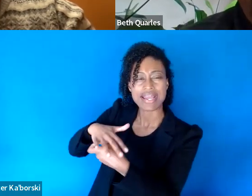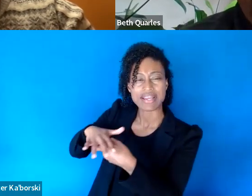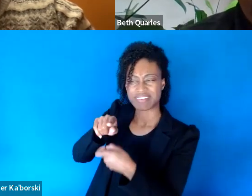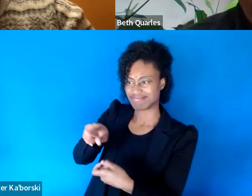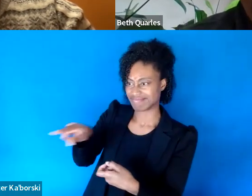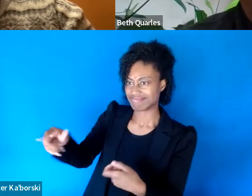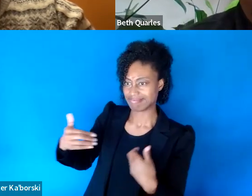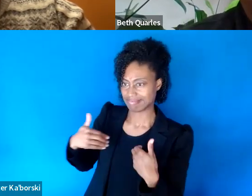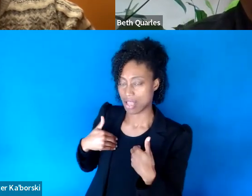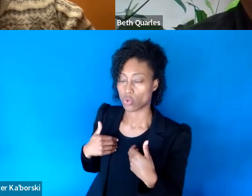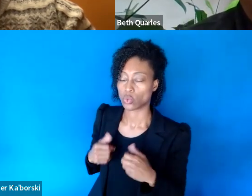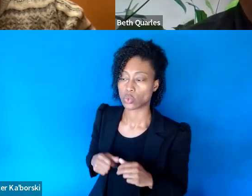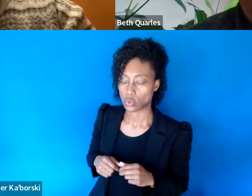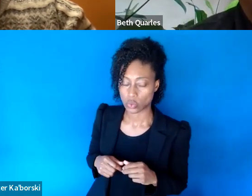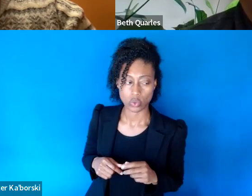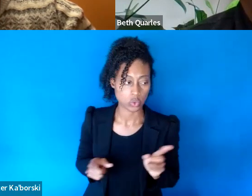So we went to the mayor.